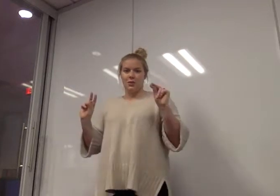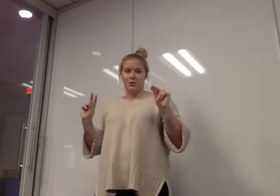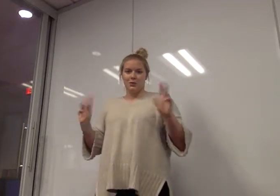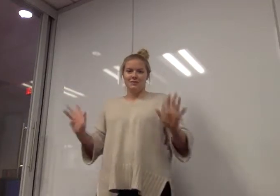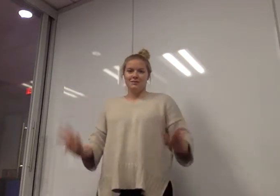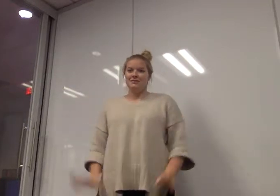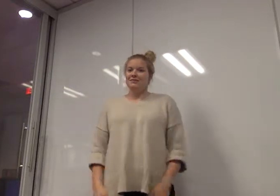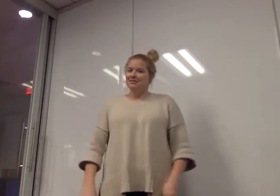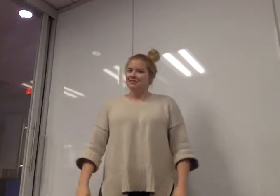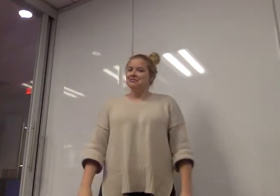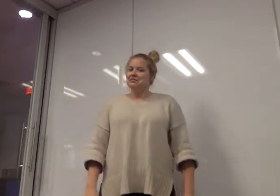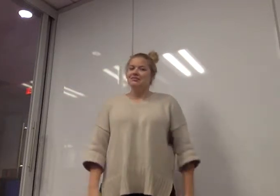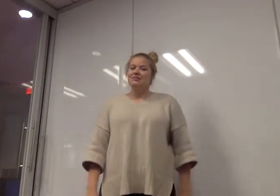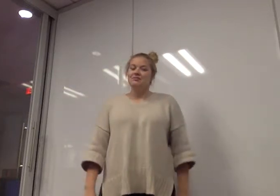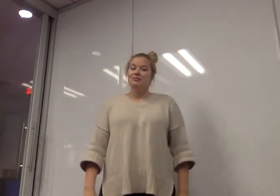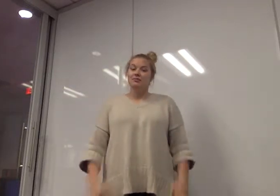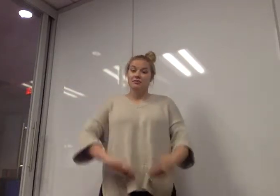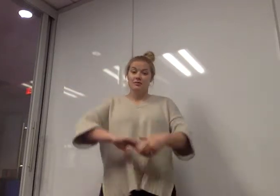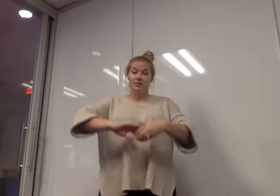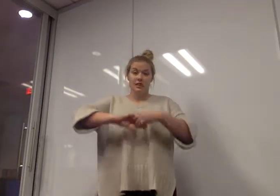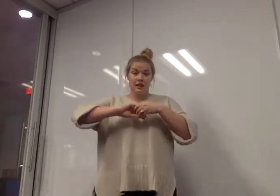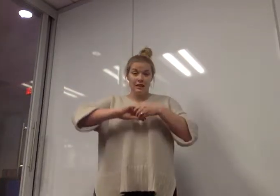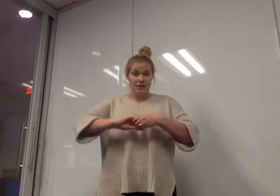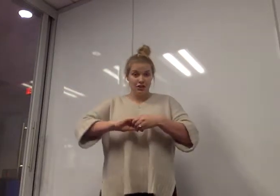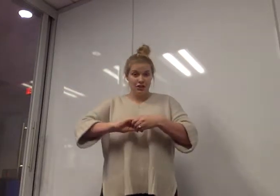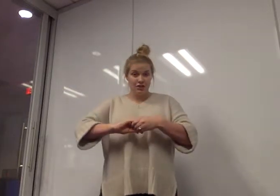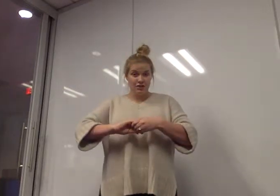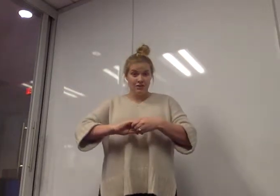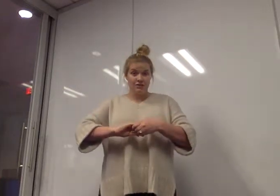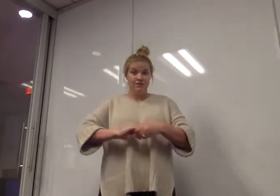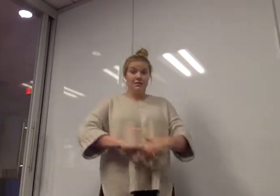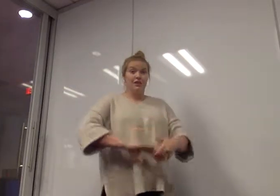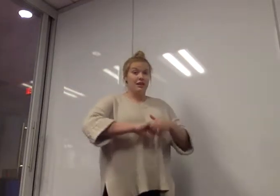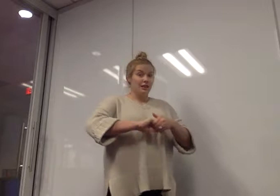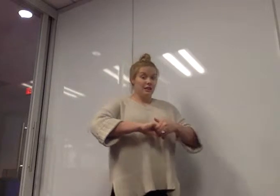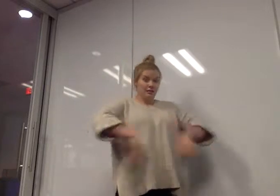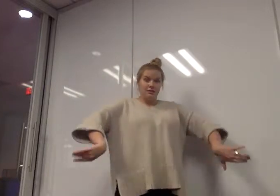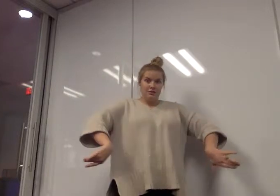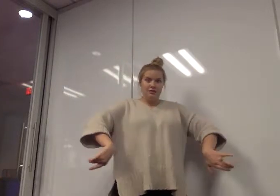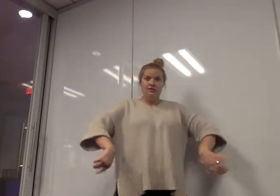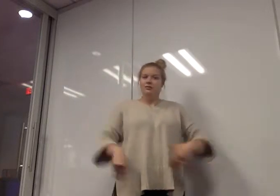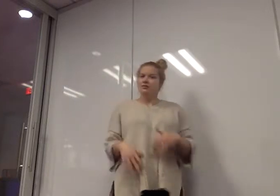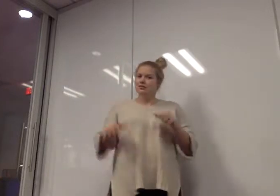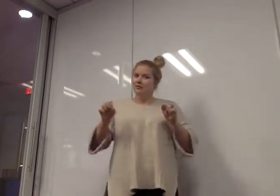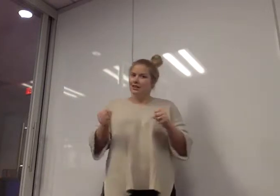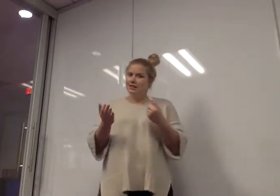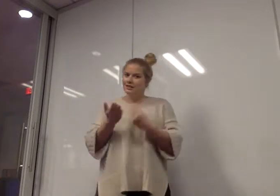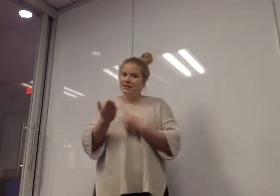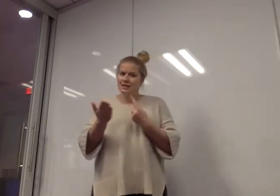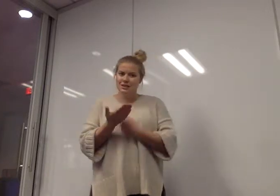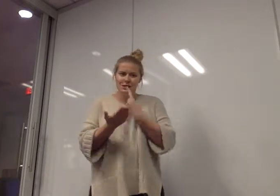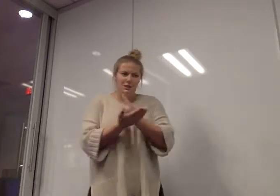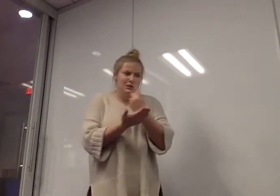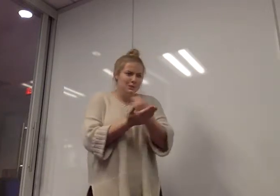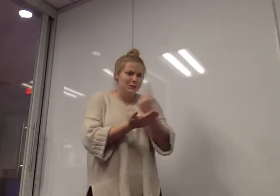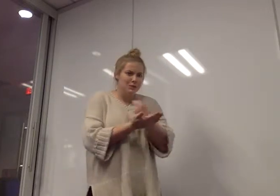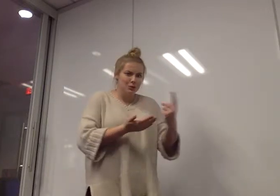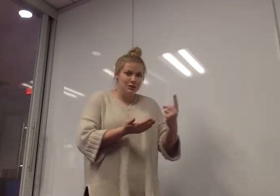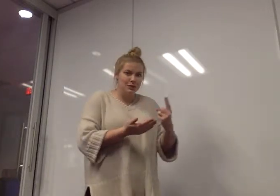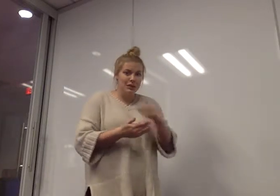So a handshake or the lack of a handshake can have us talking for weeks and weeks and weeks, even the BBC and the New York